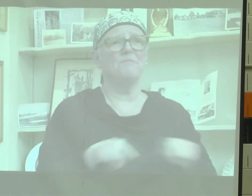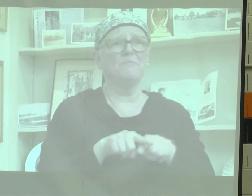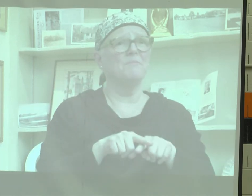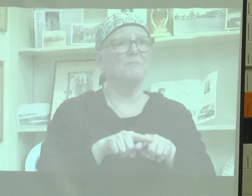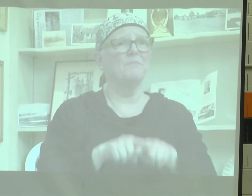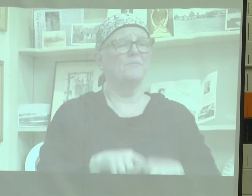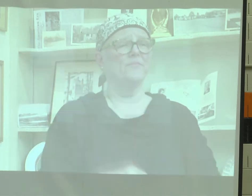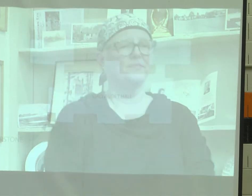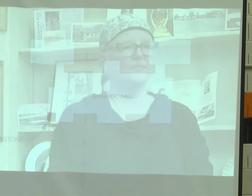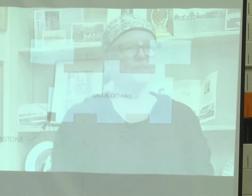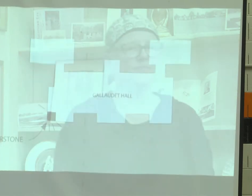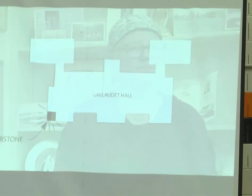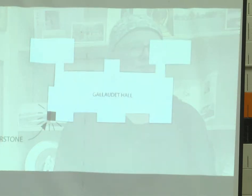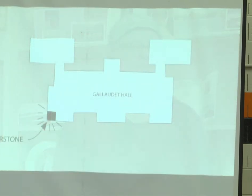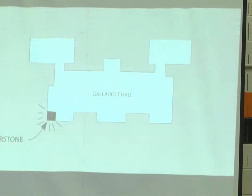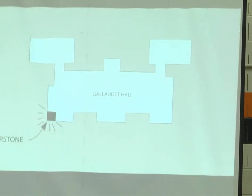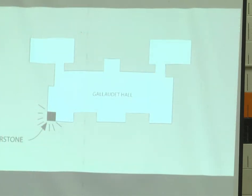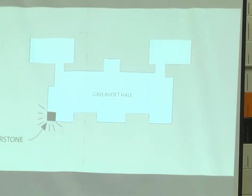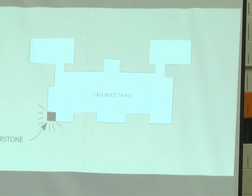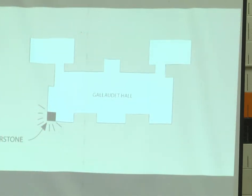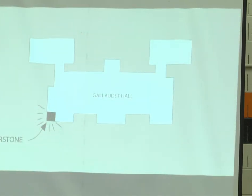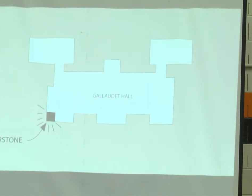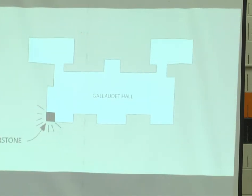map of where it was buried.